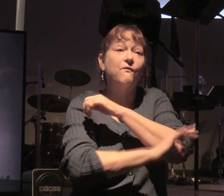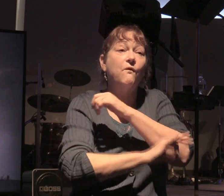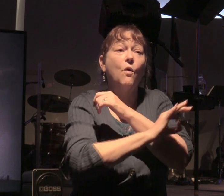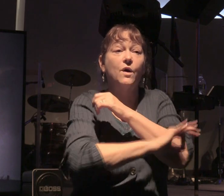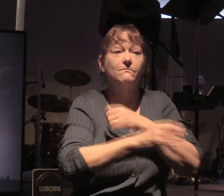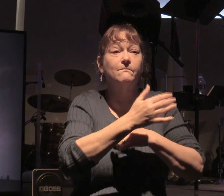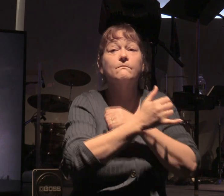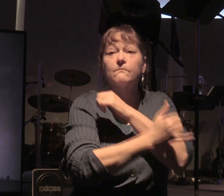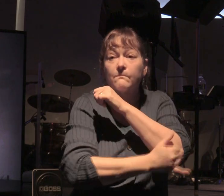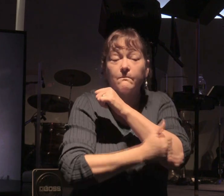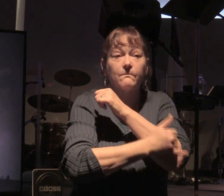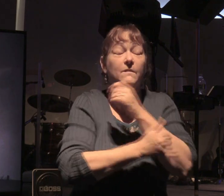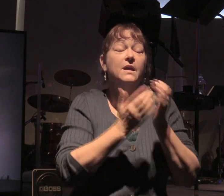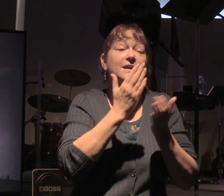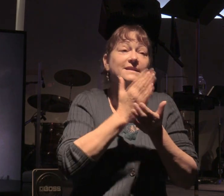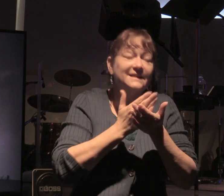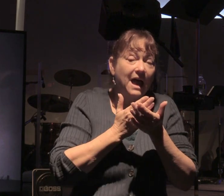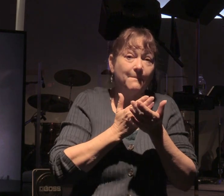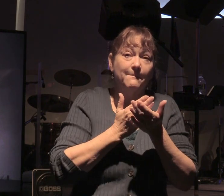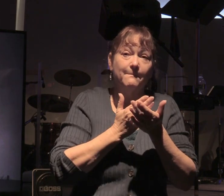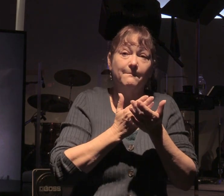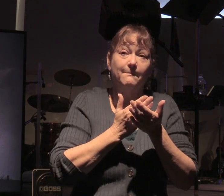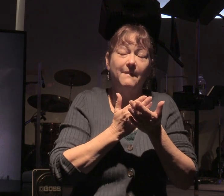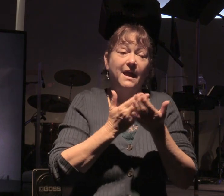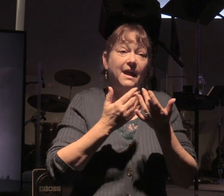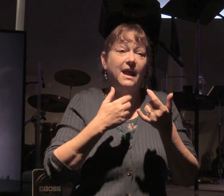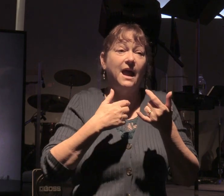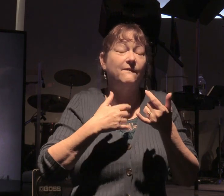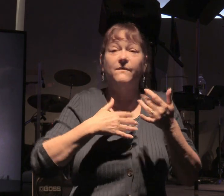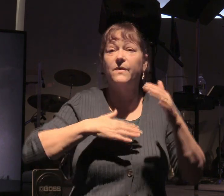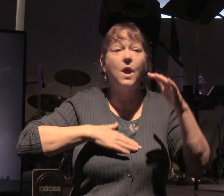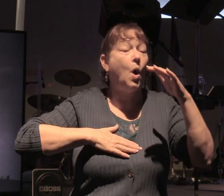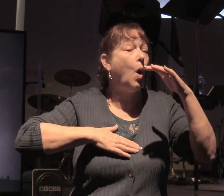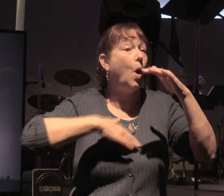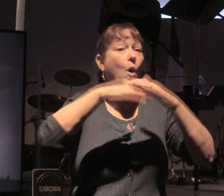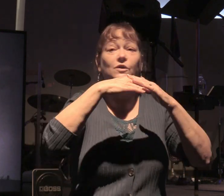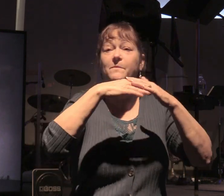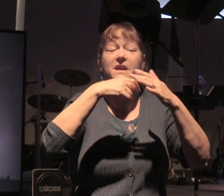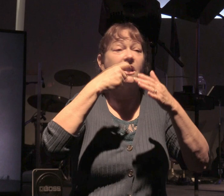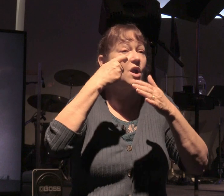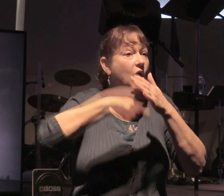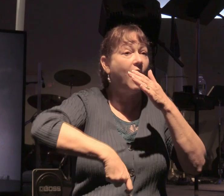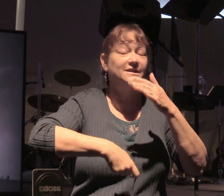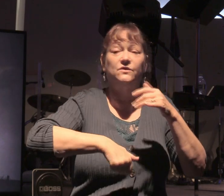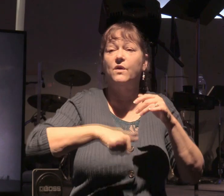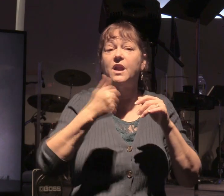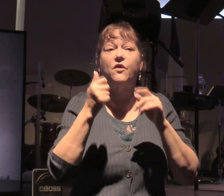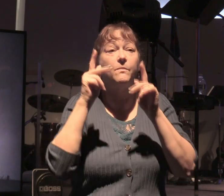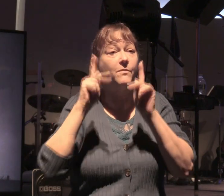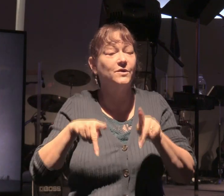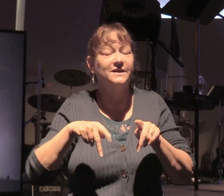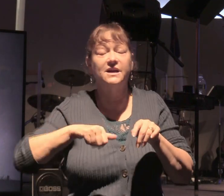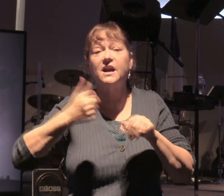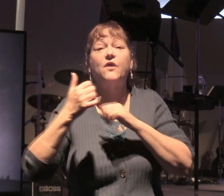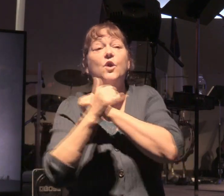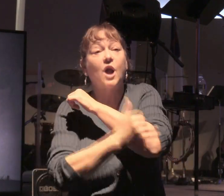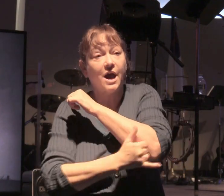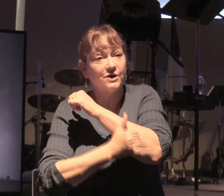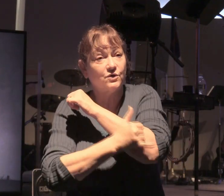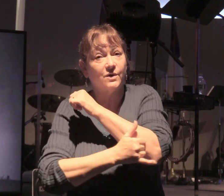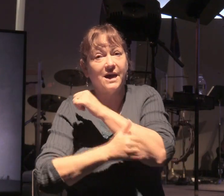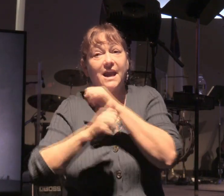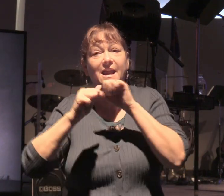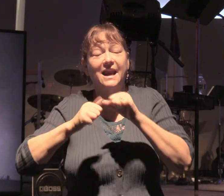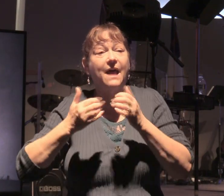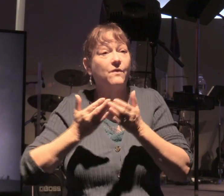Some have given the ultimate price so that another person in another country